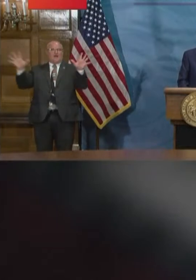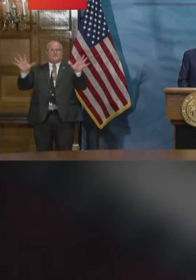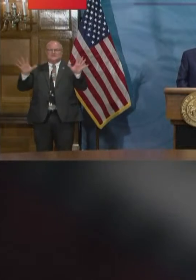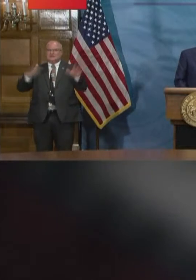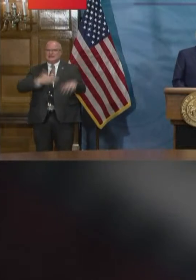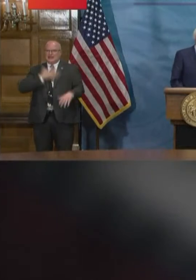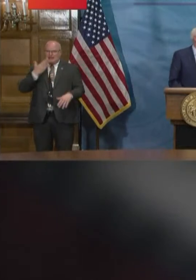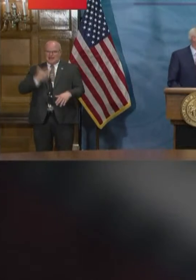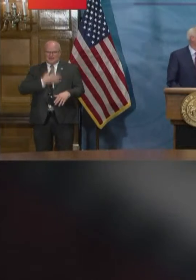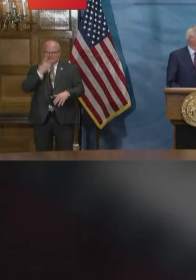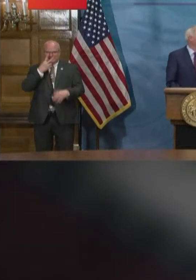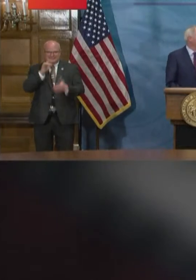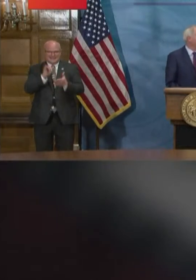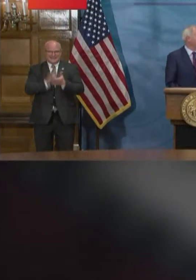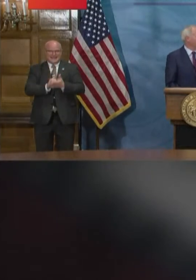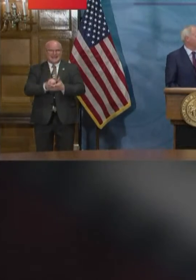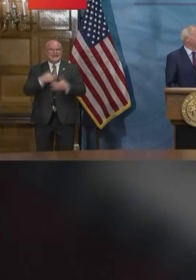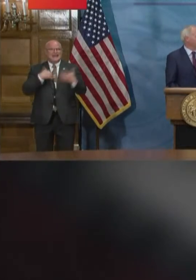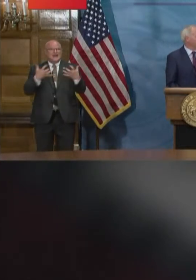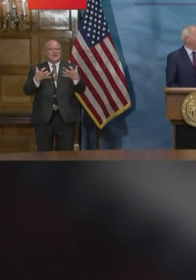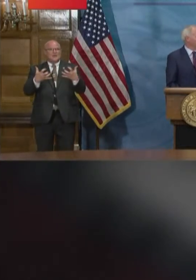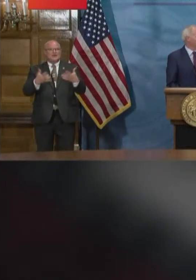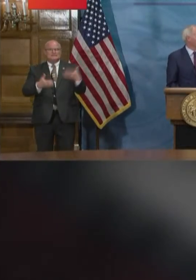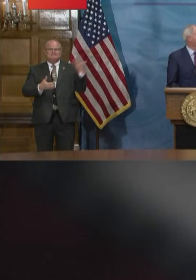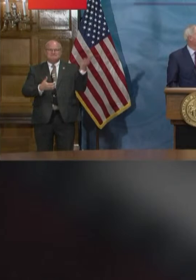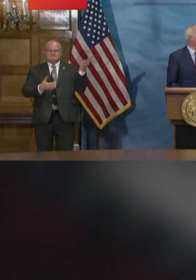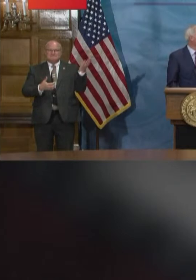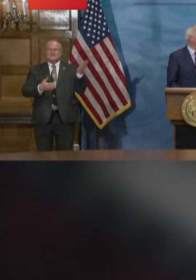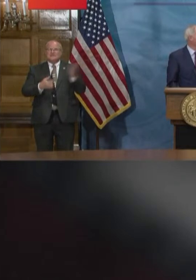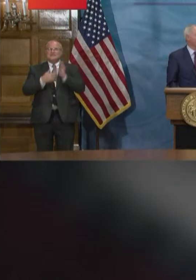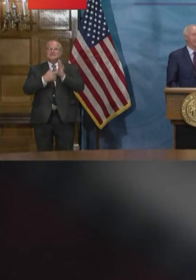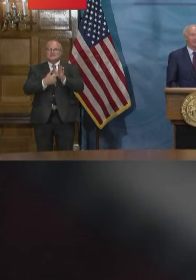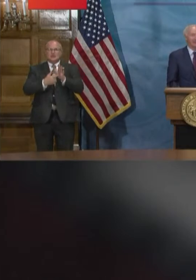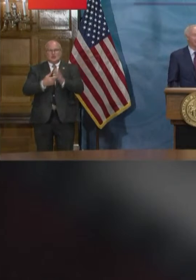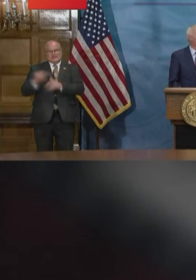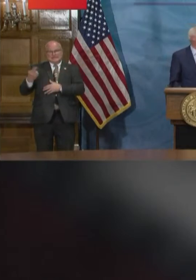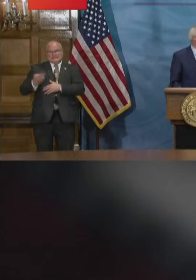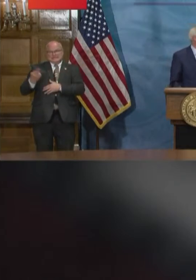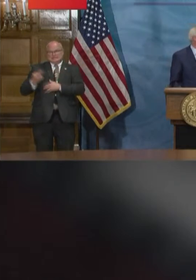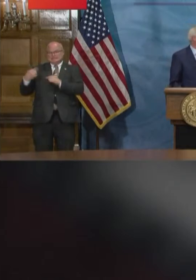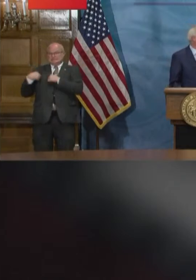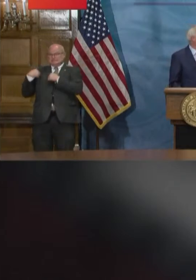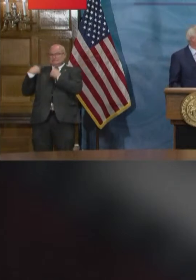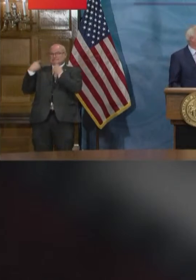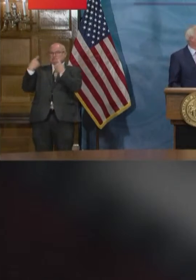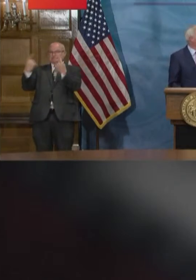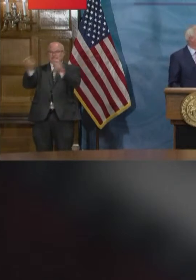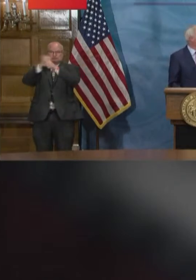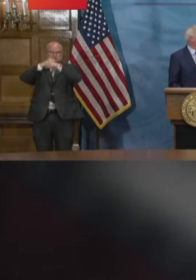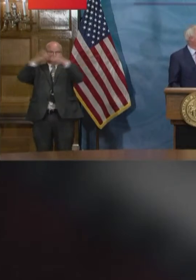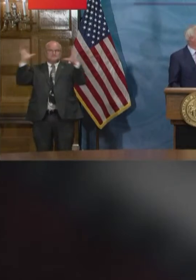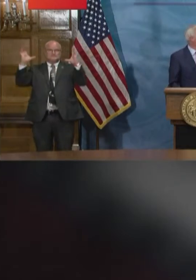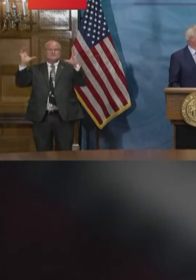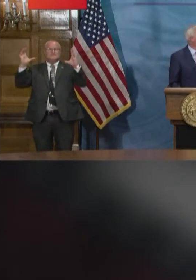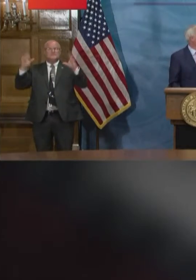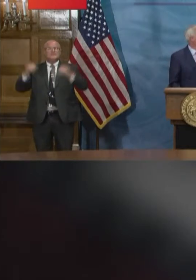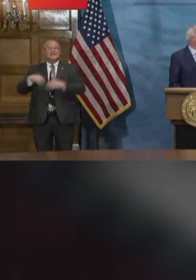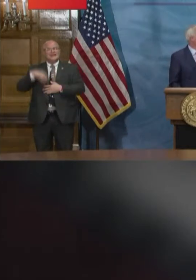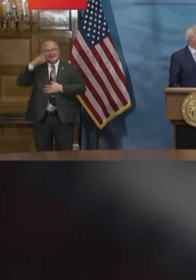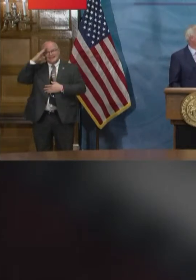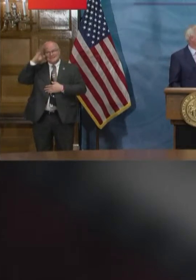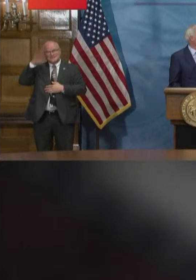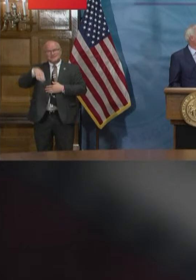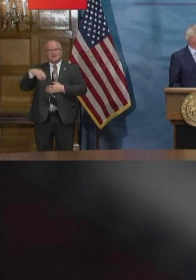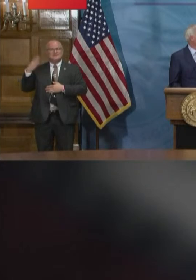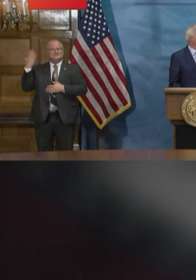pleased with. And I wanted to put it in historic perspective. And so, as you know, in